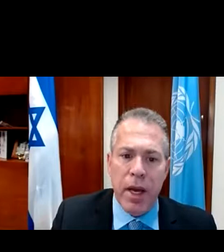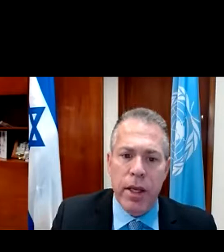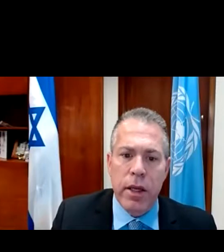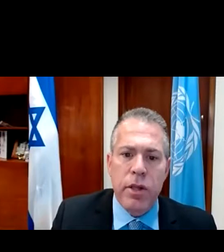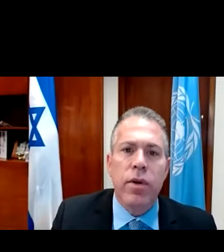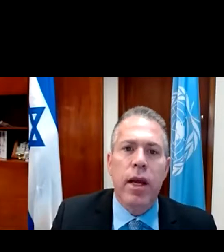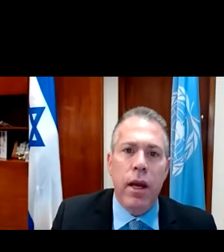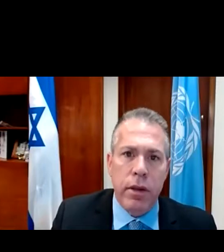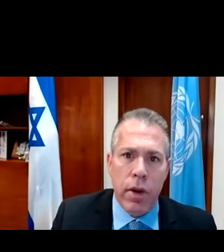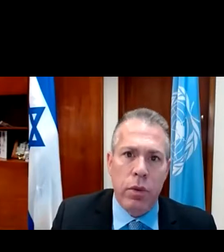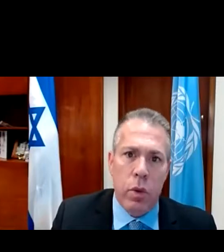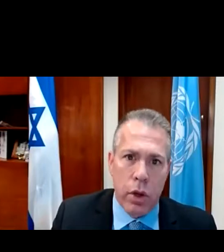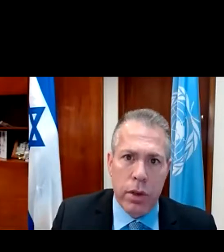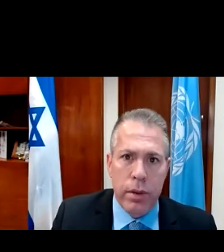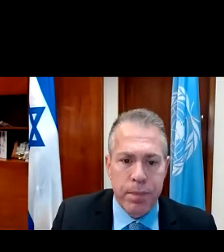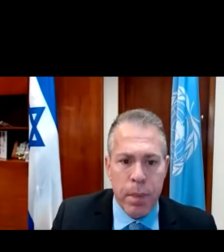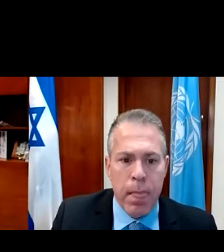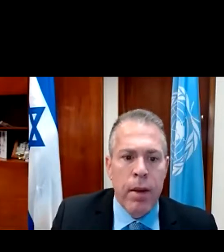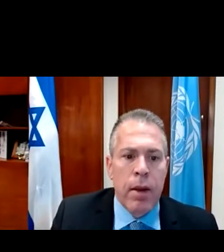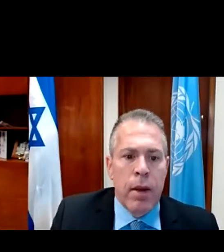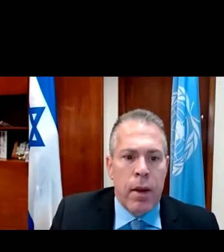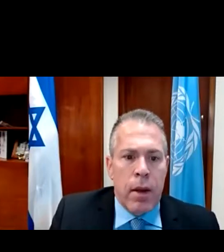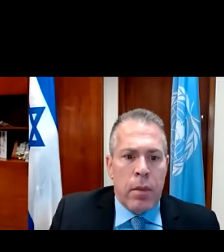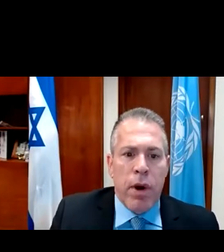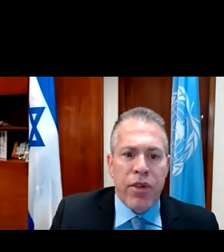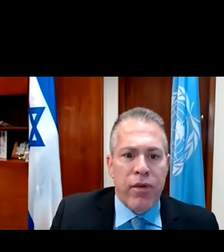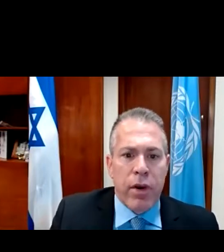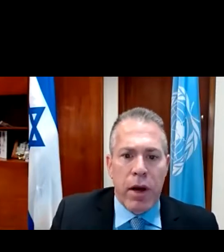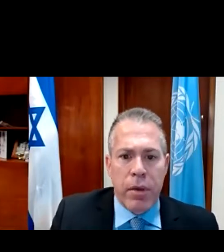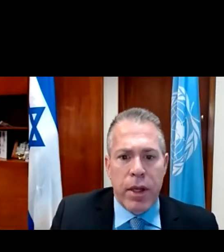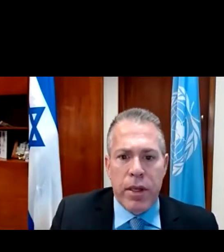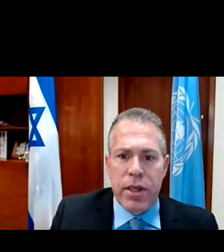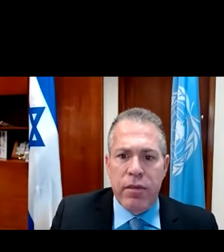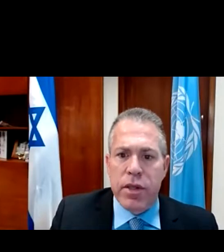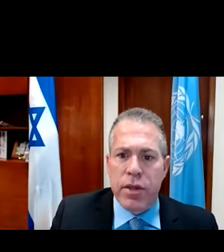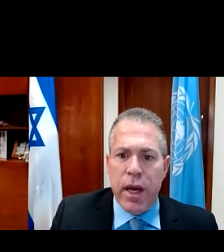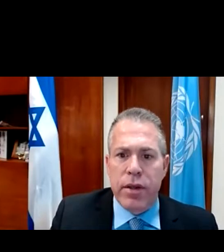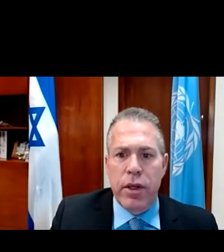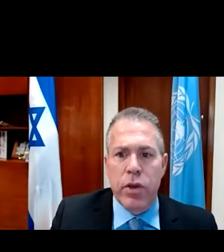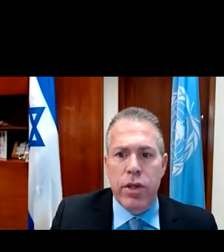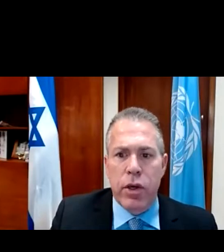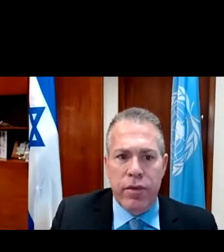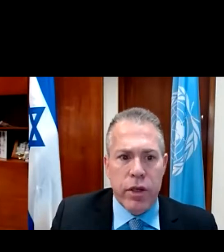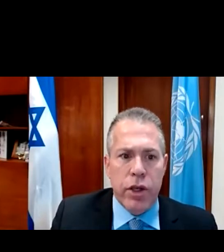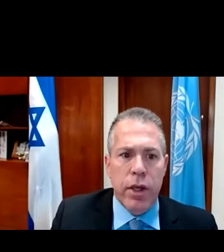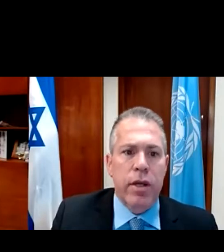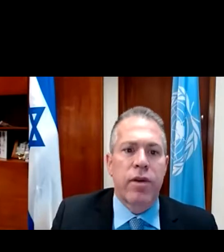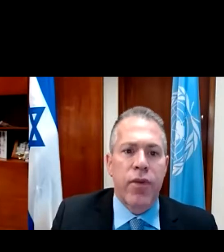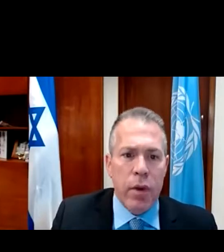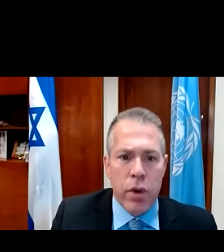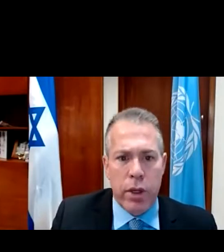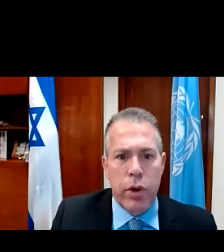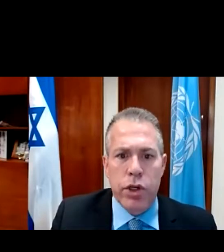of many in Israel and around the world. Both of our government and civil society use the convention as